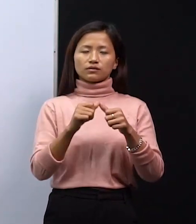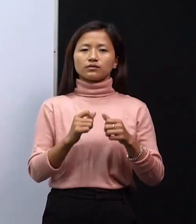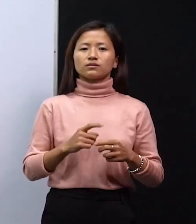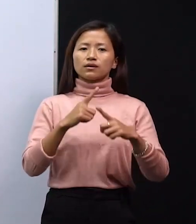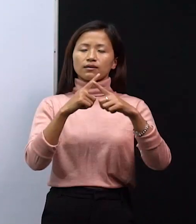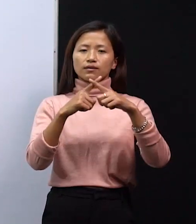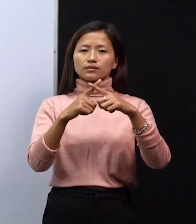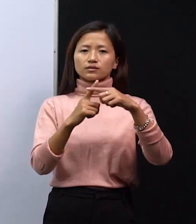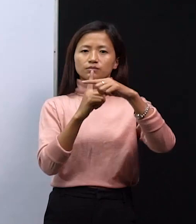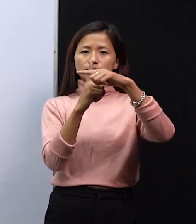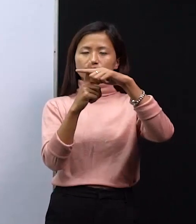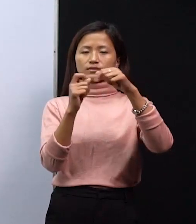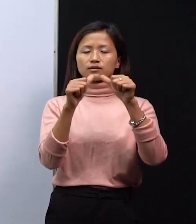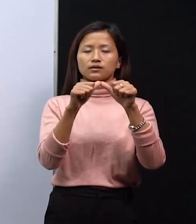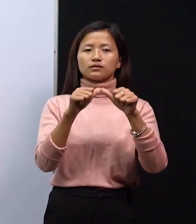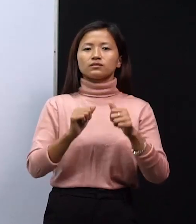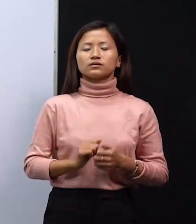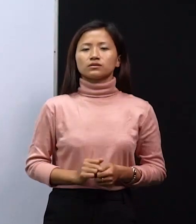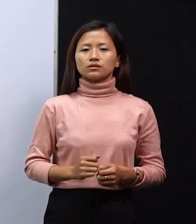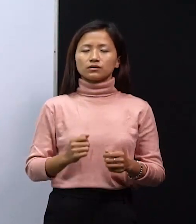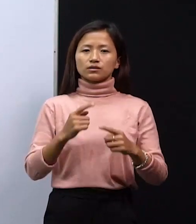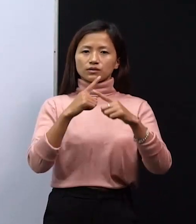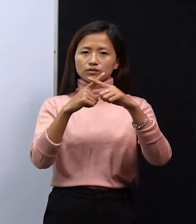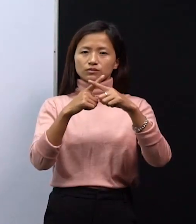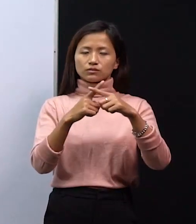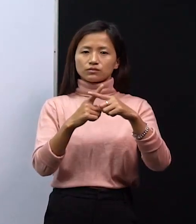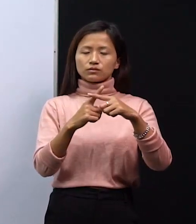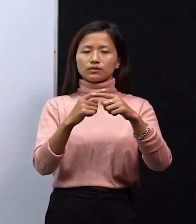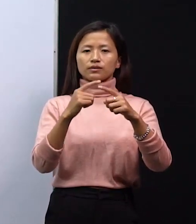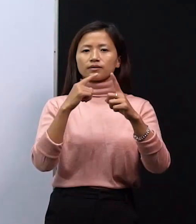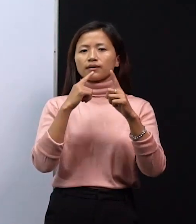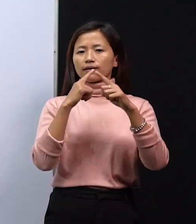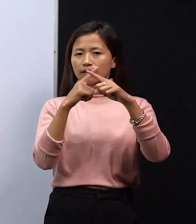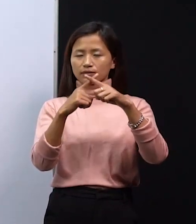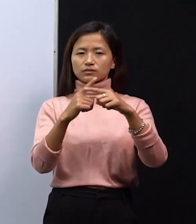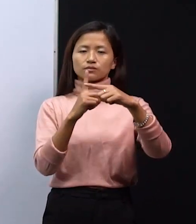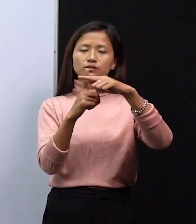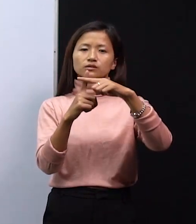x plus a into x plus b.